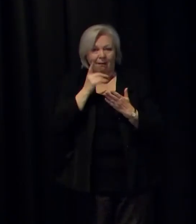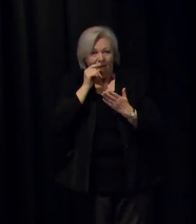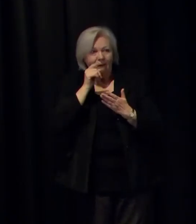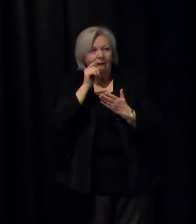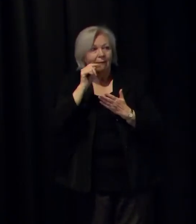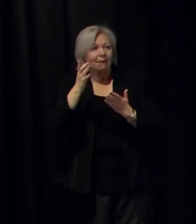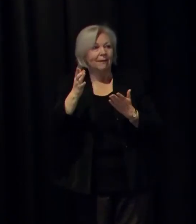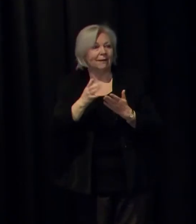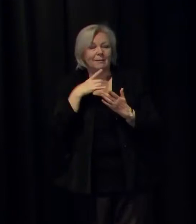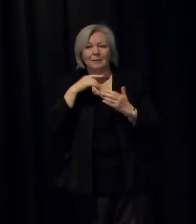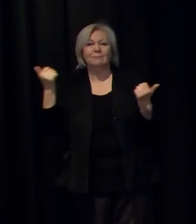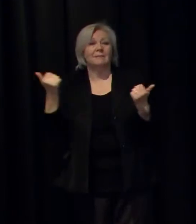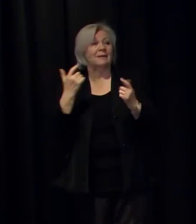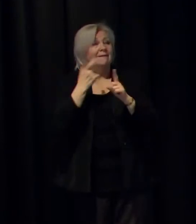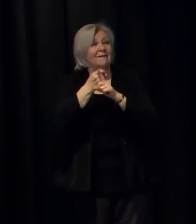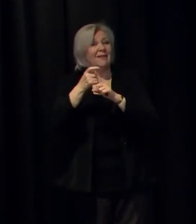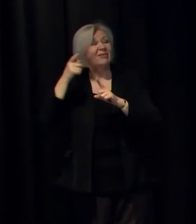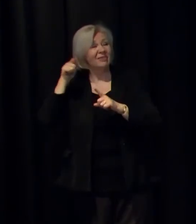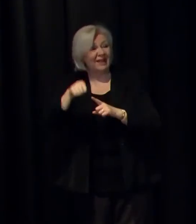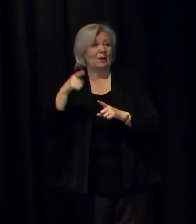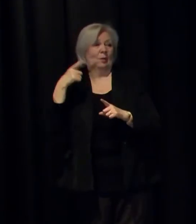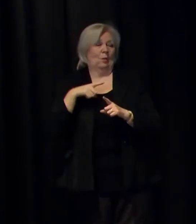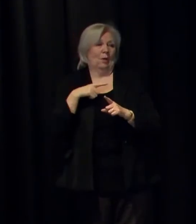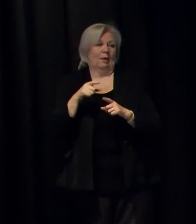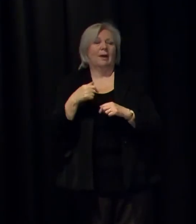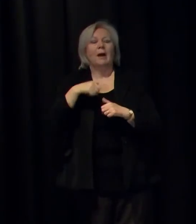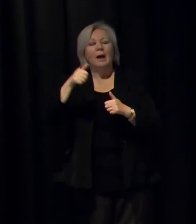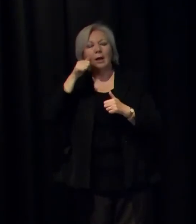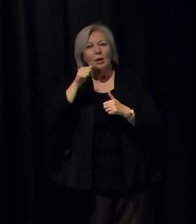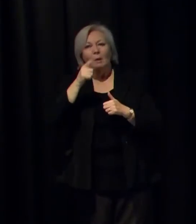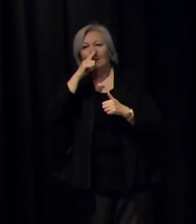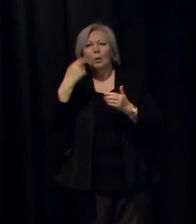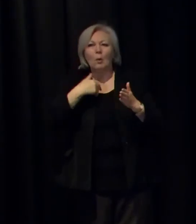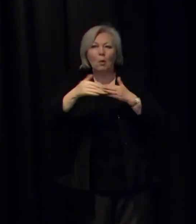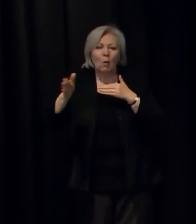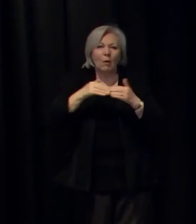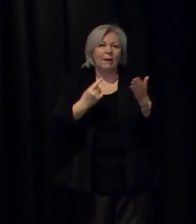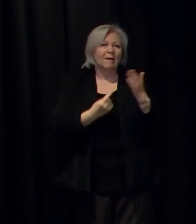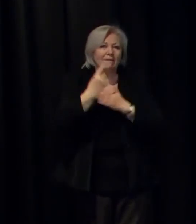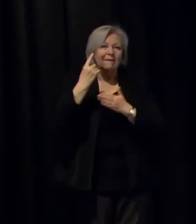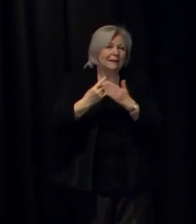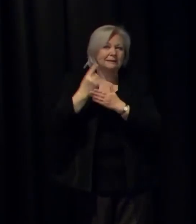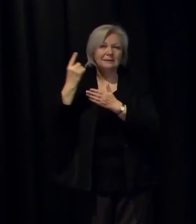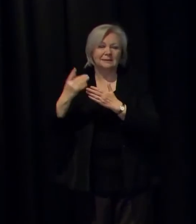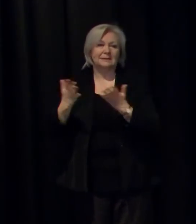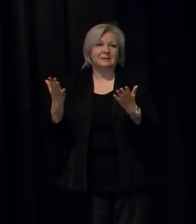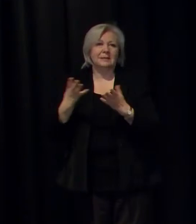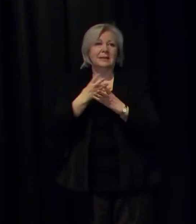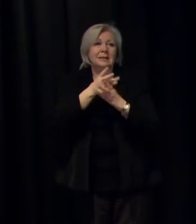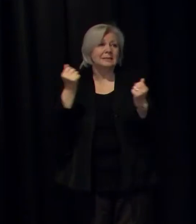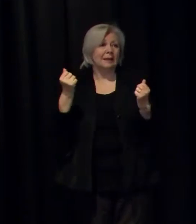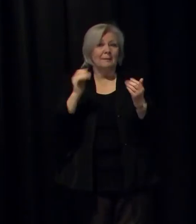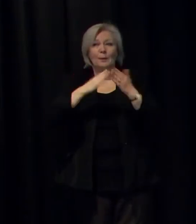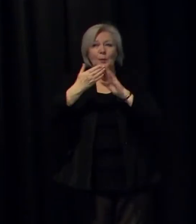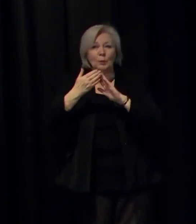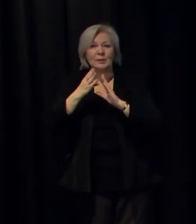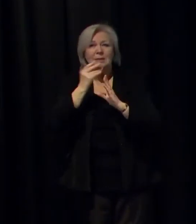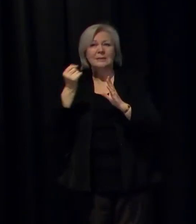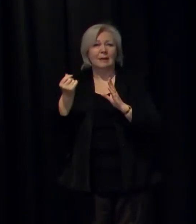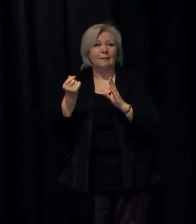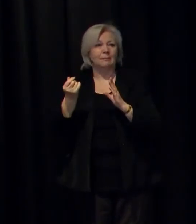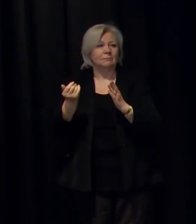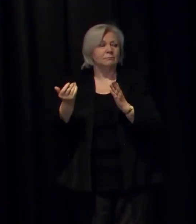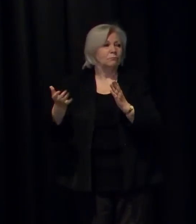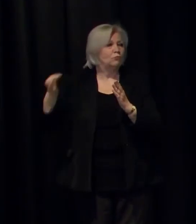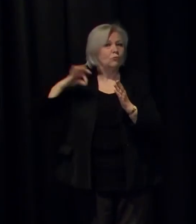for people. And I do appreciate it's been really challenging for event organisers, large and small events, some for profit, some just community events, really